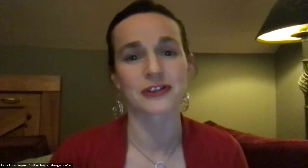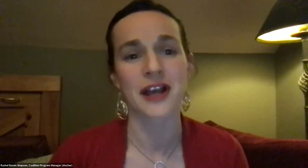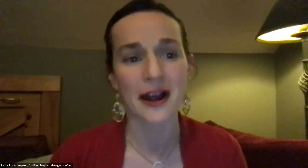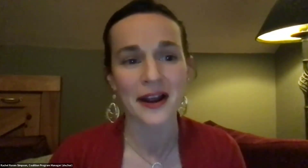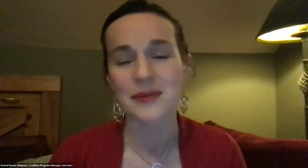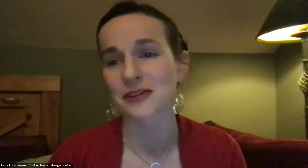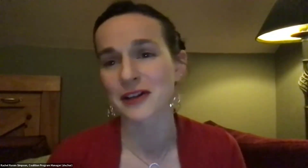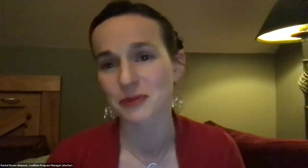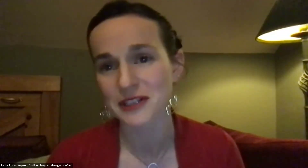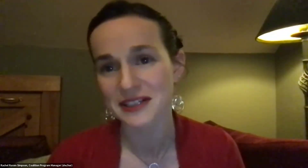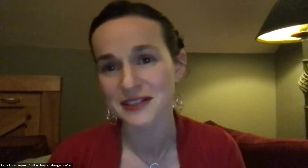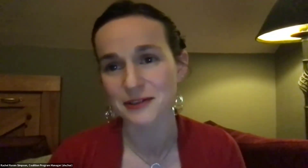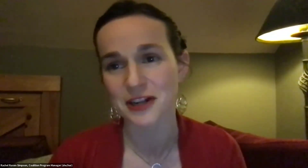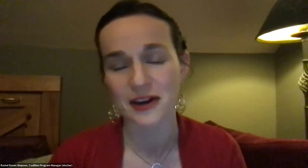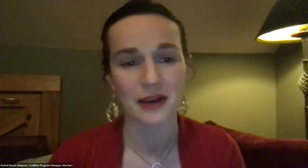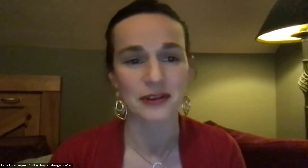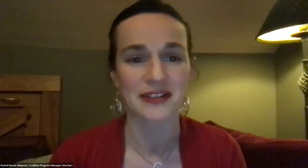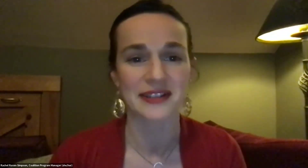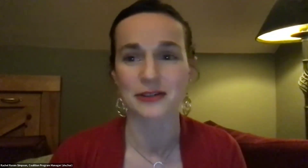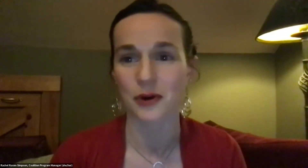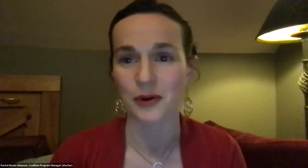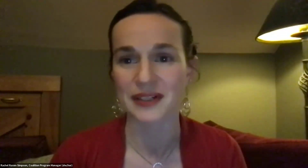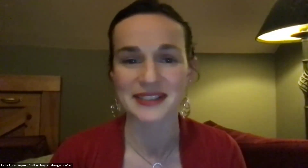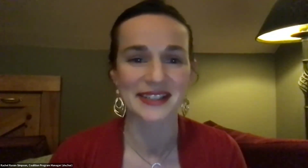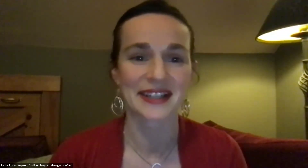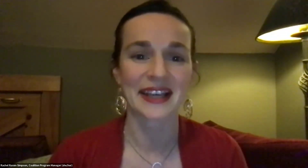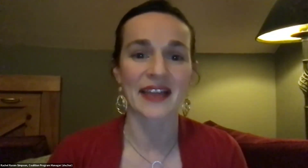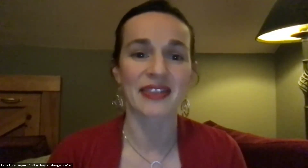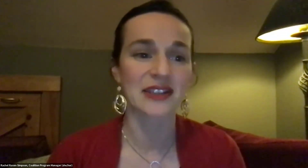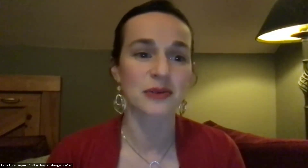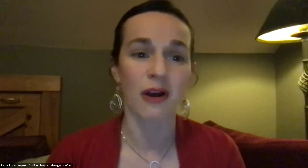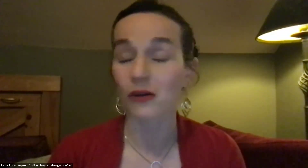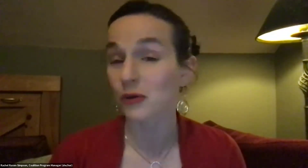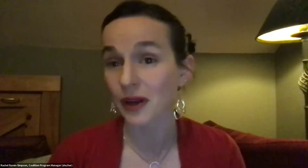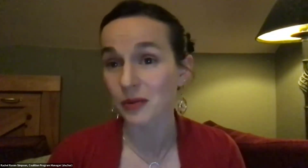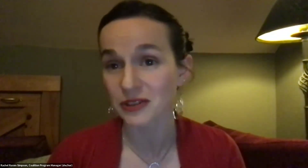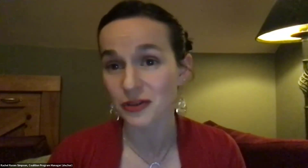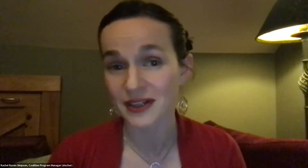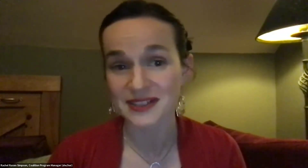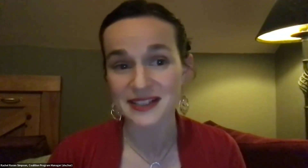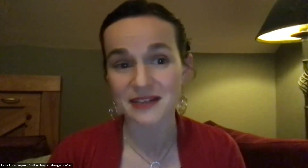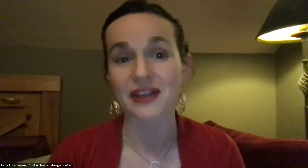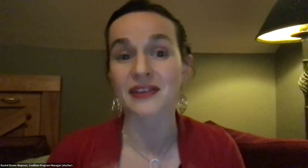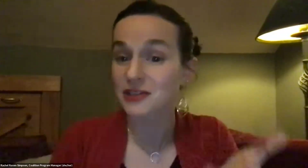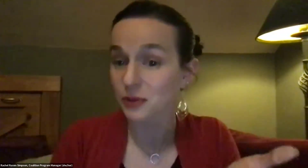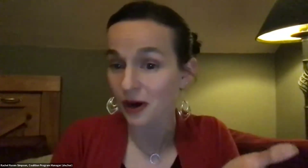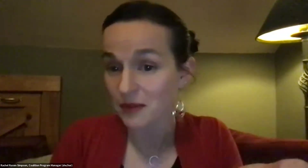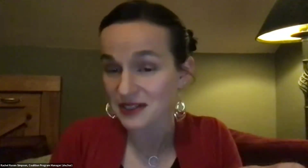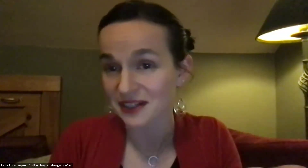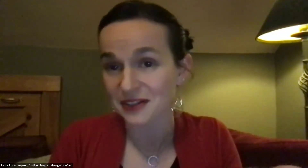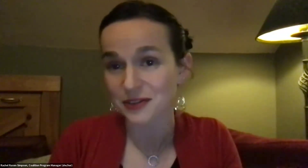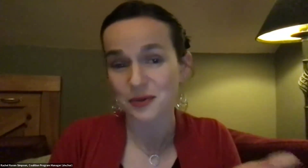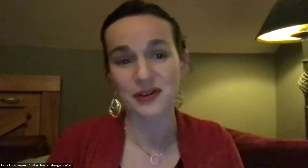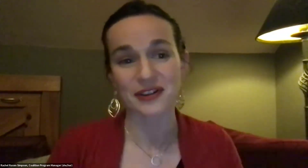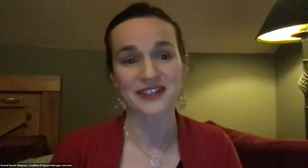much for your time and your expertise for sharing that with us, Dr. Horowitz. And thanks to all who were able to join us this evening. Thanks to our